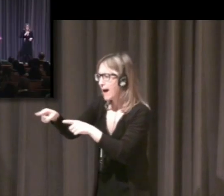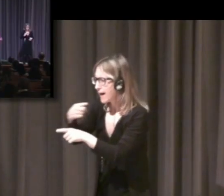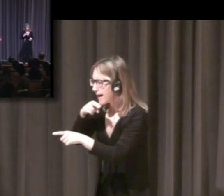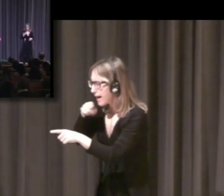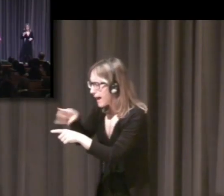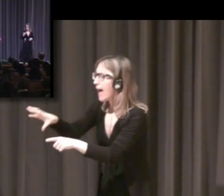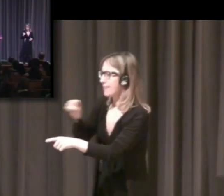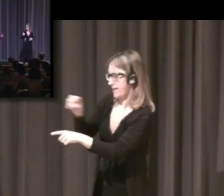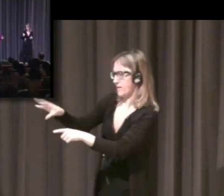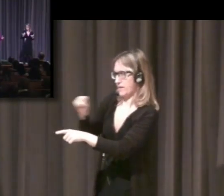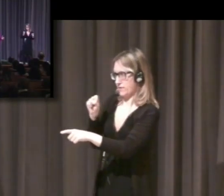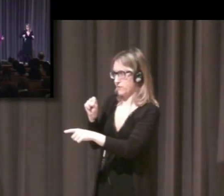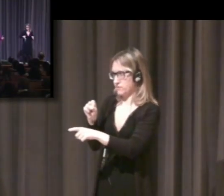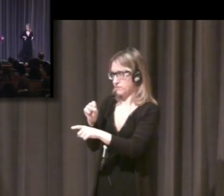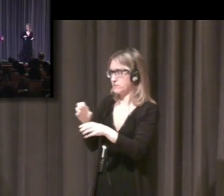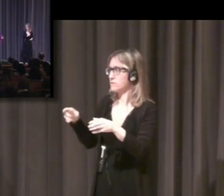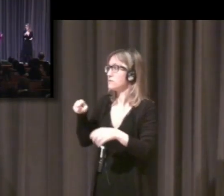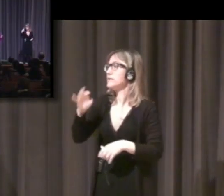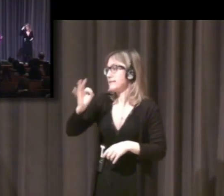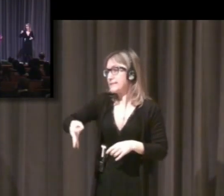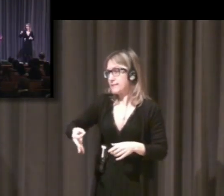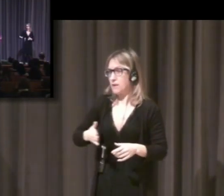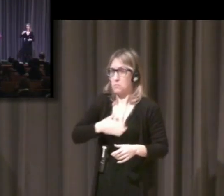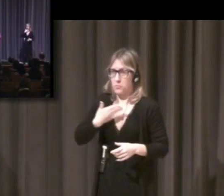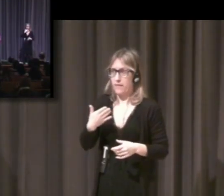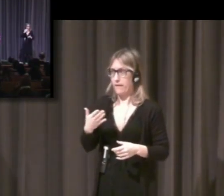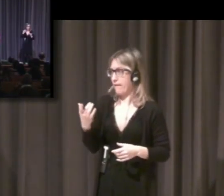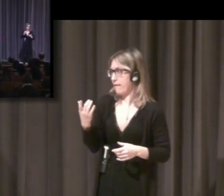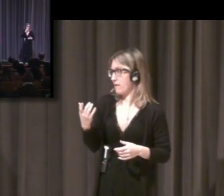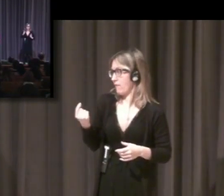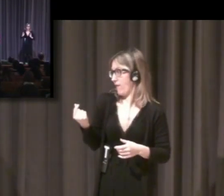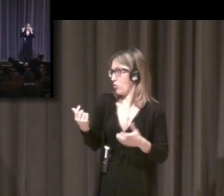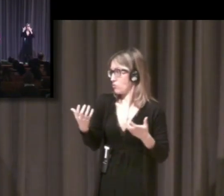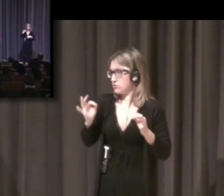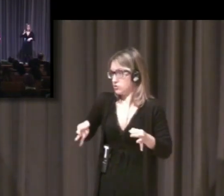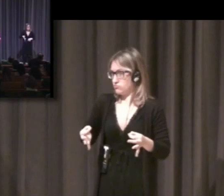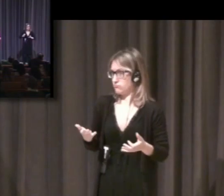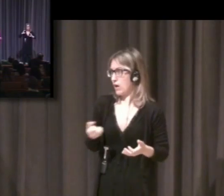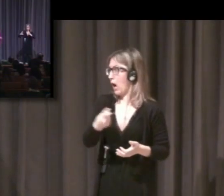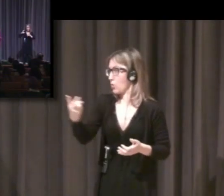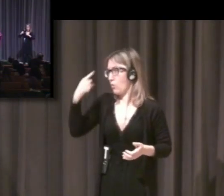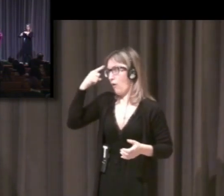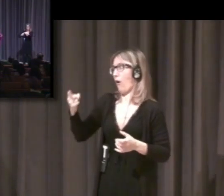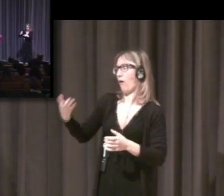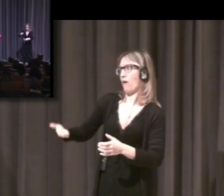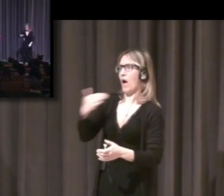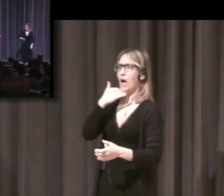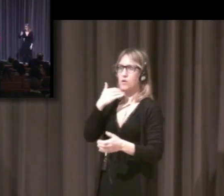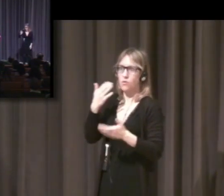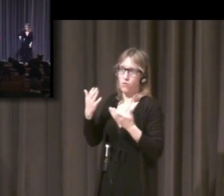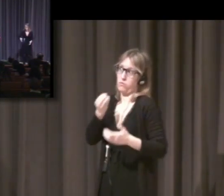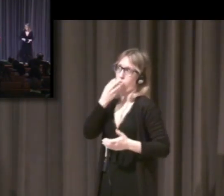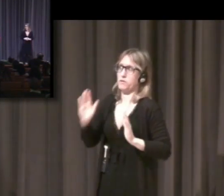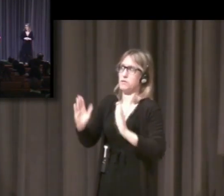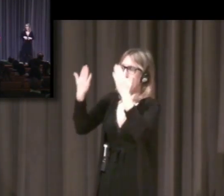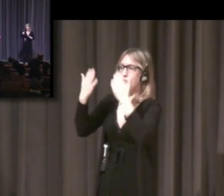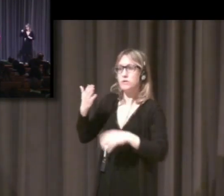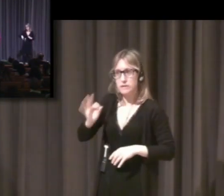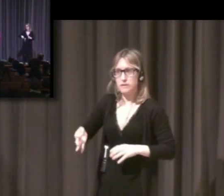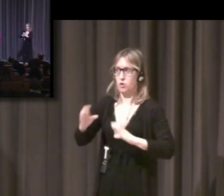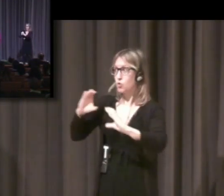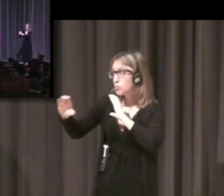very valuable to be able to communicate with your family members. And close friends,